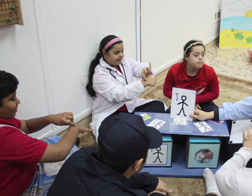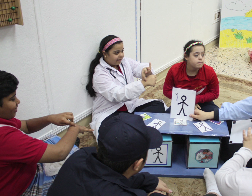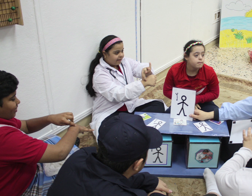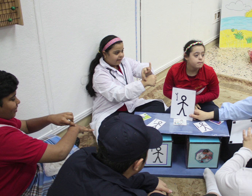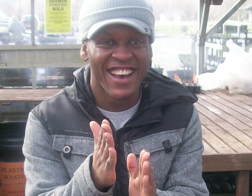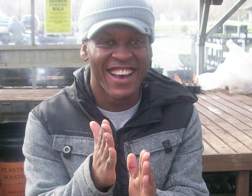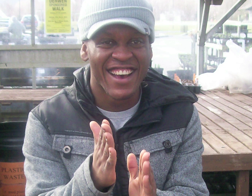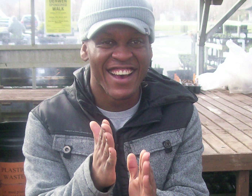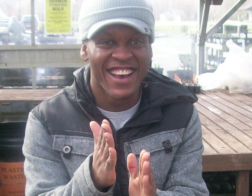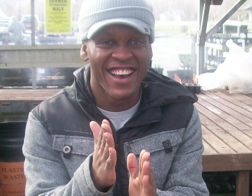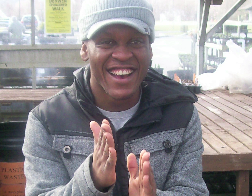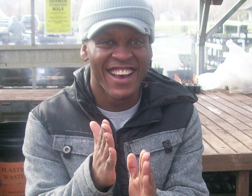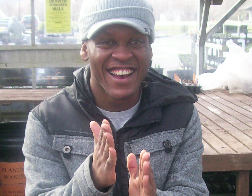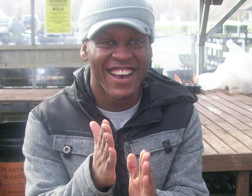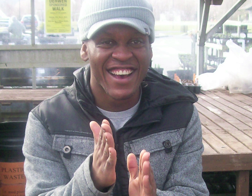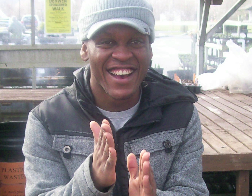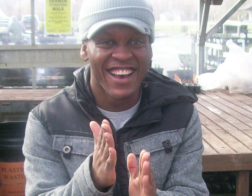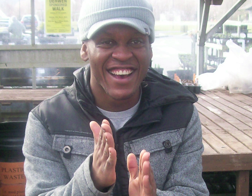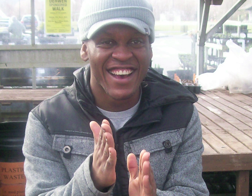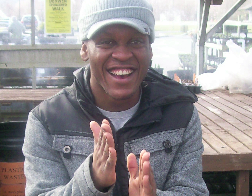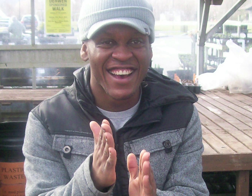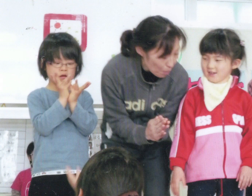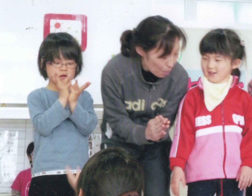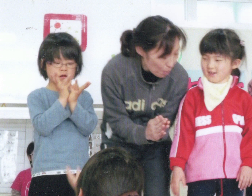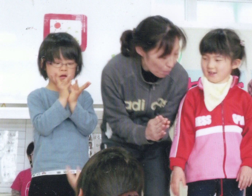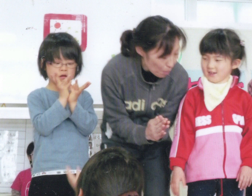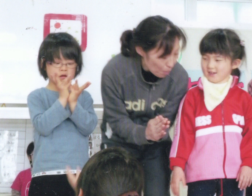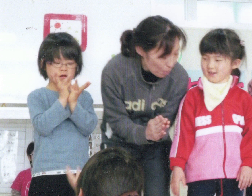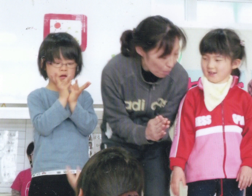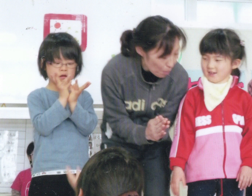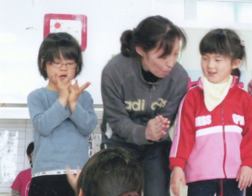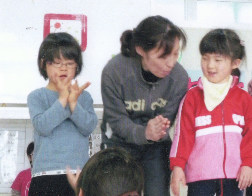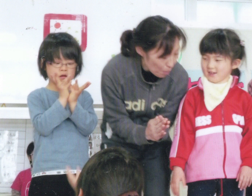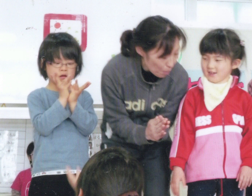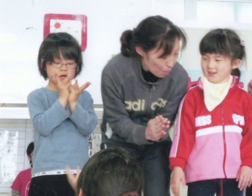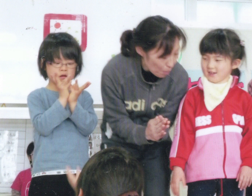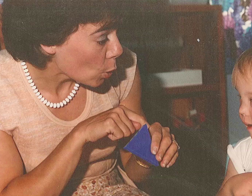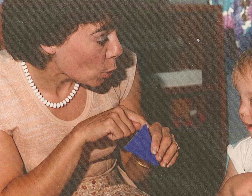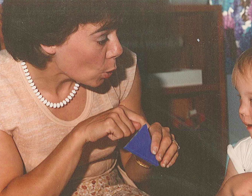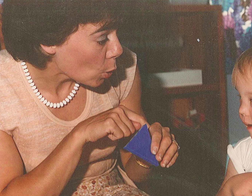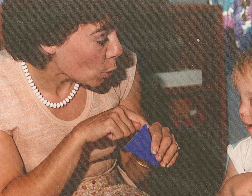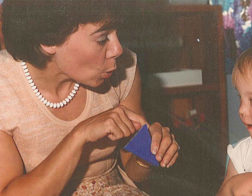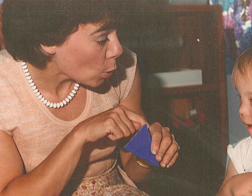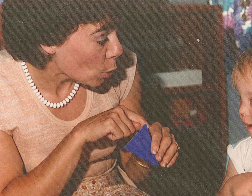Now, tens of thousands of people have been trained to use the Makaton language programme through our network of